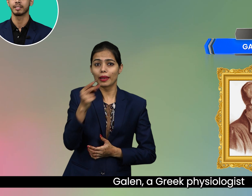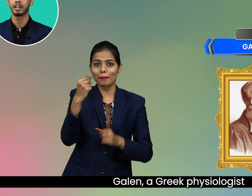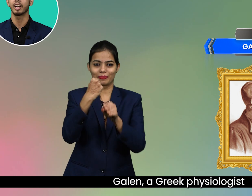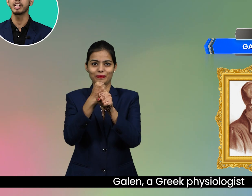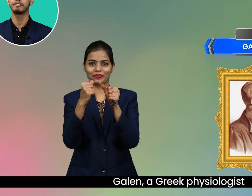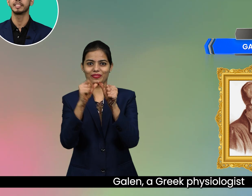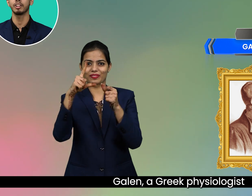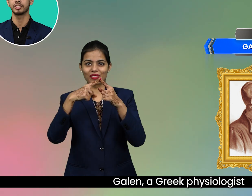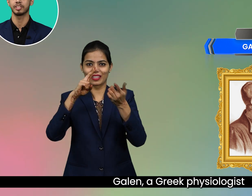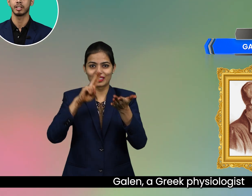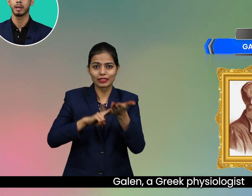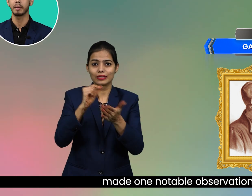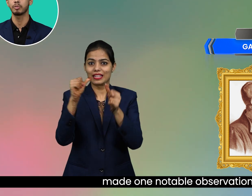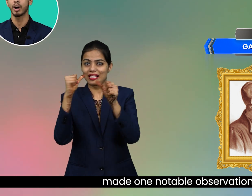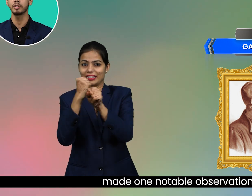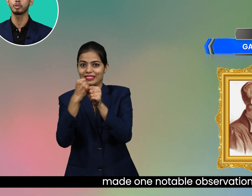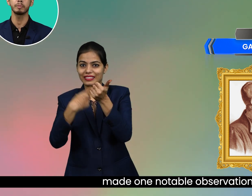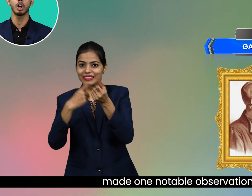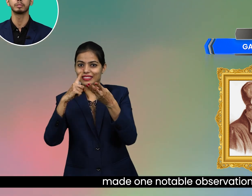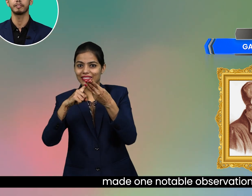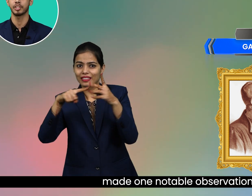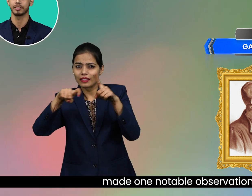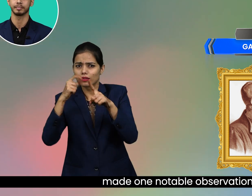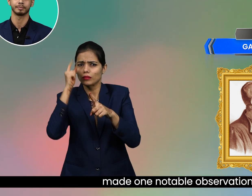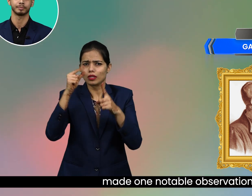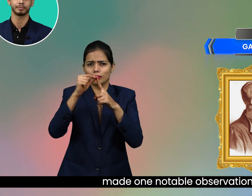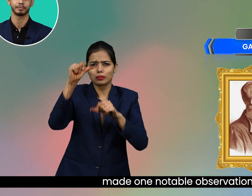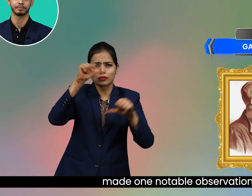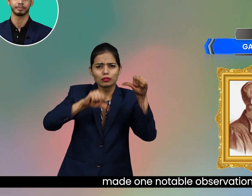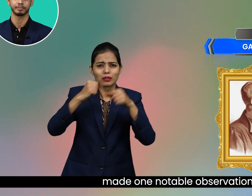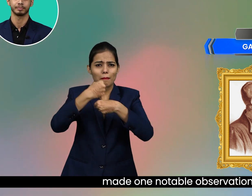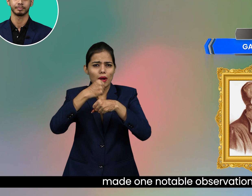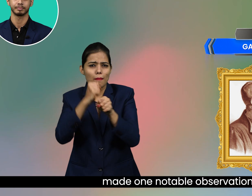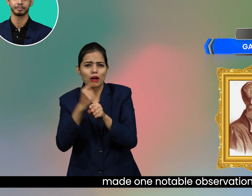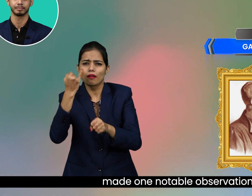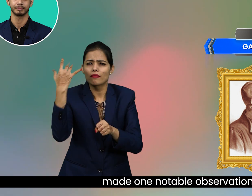Galen, a Greek physiologist, made one notable observation.